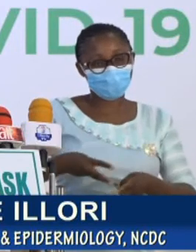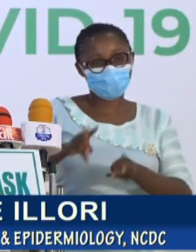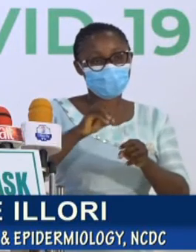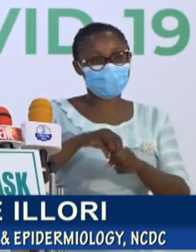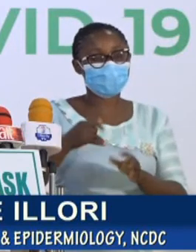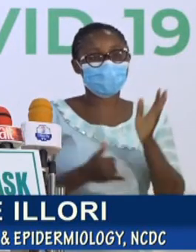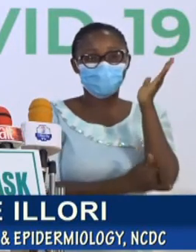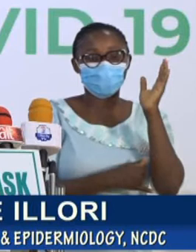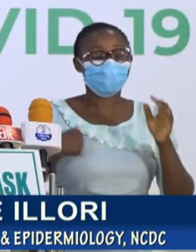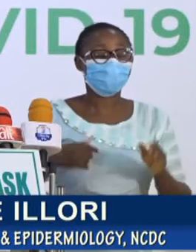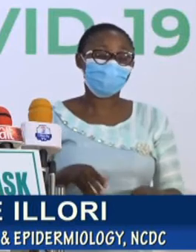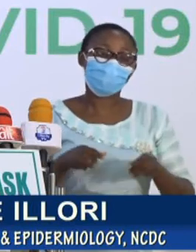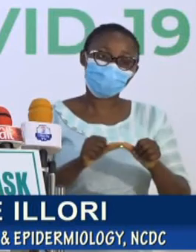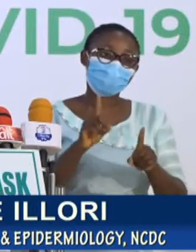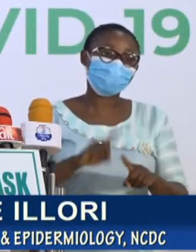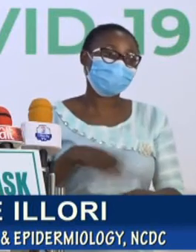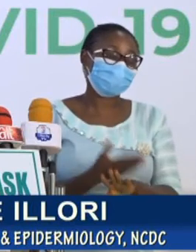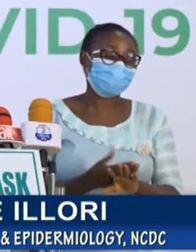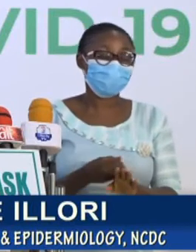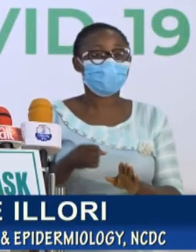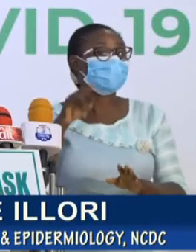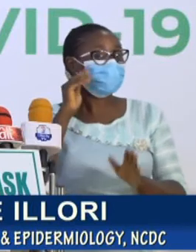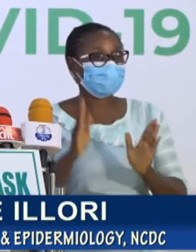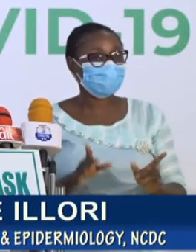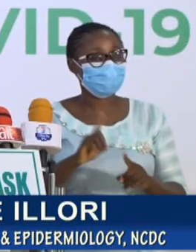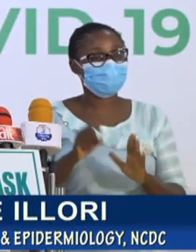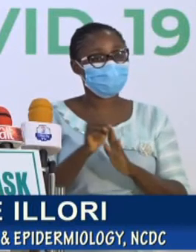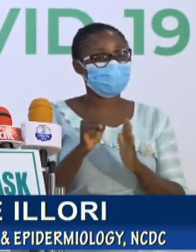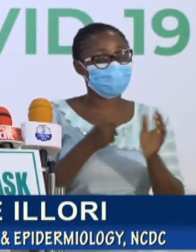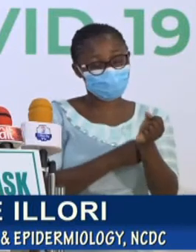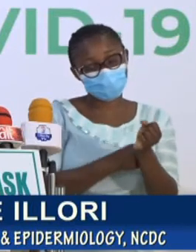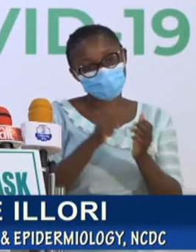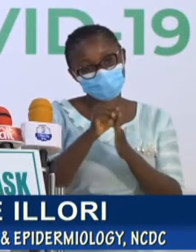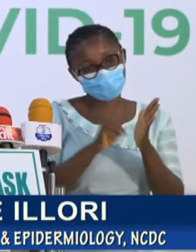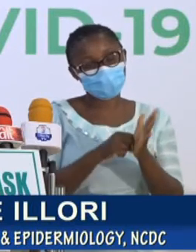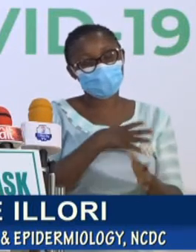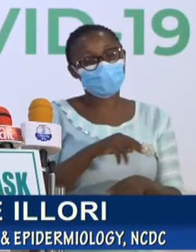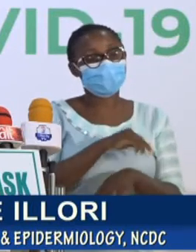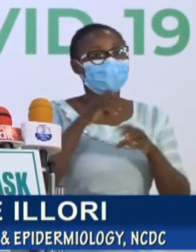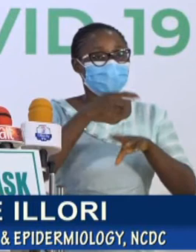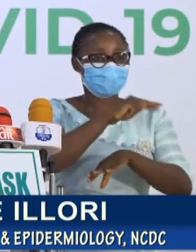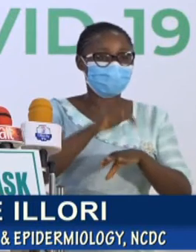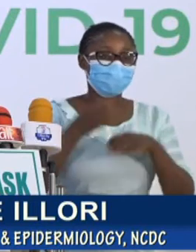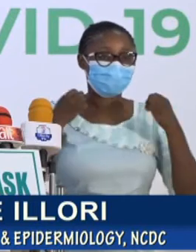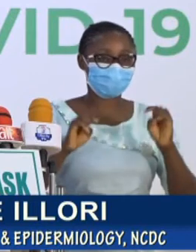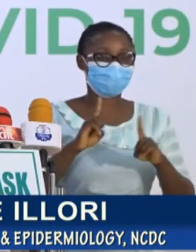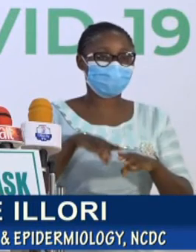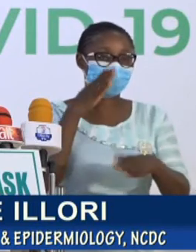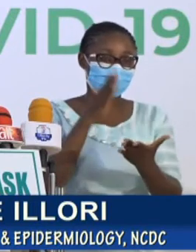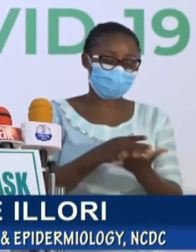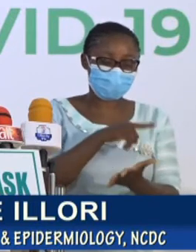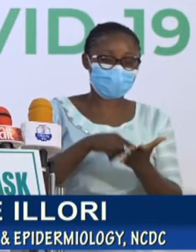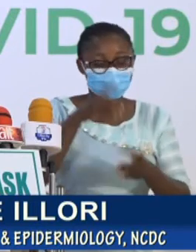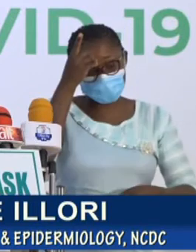We continue to urge Nigerians to support states and the national effort to curb this disease, and this